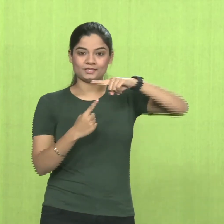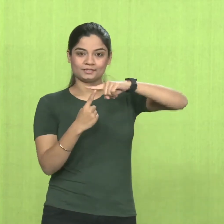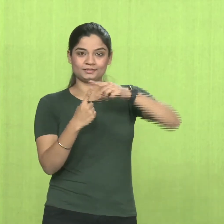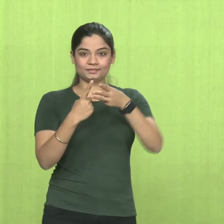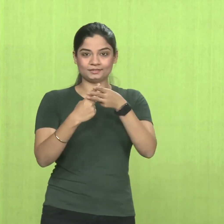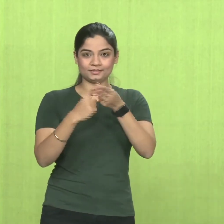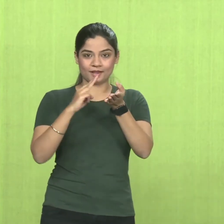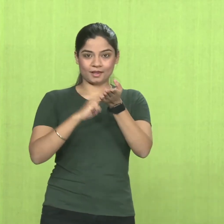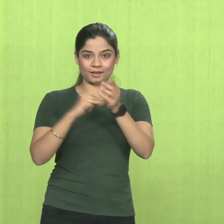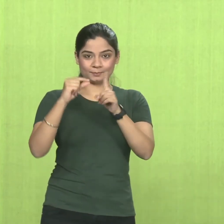Room temperature.